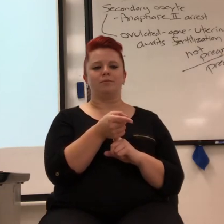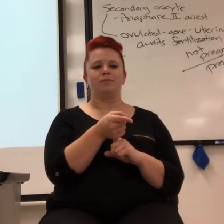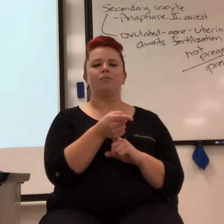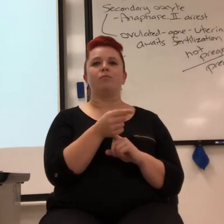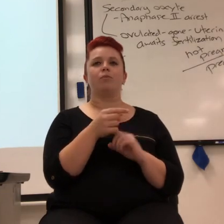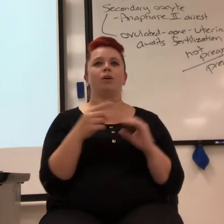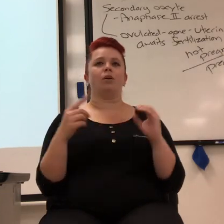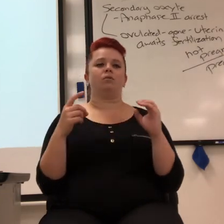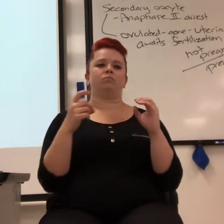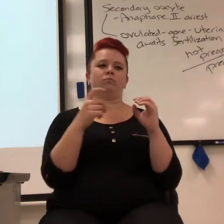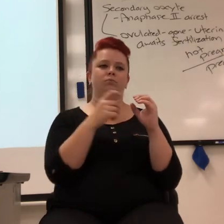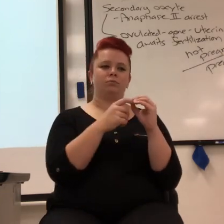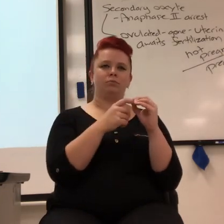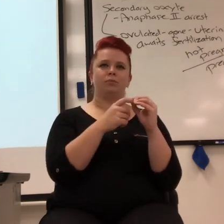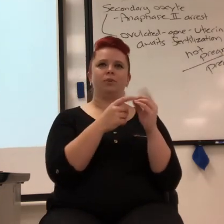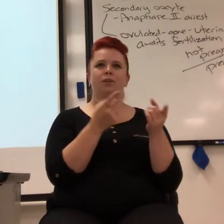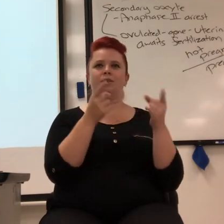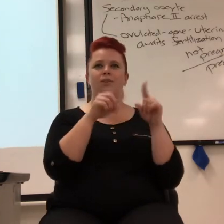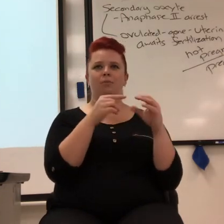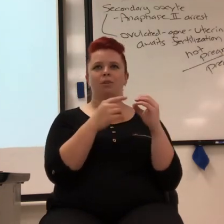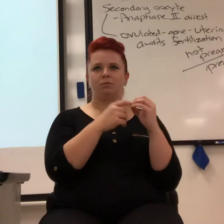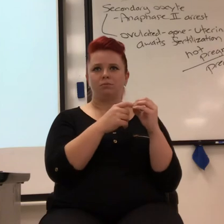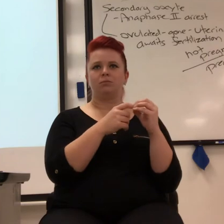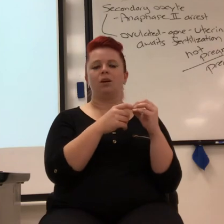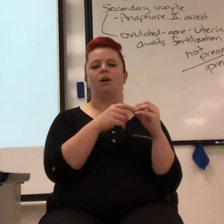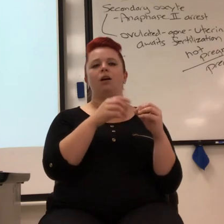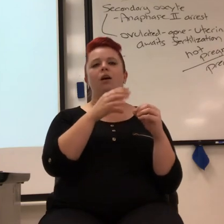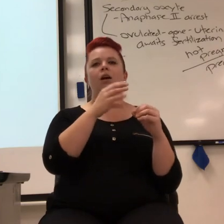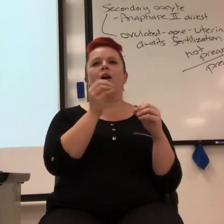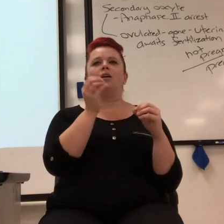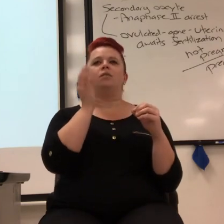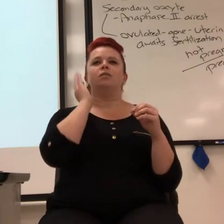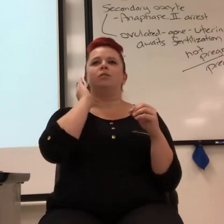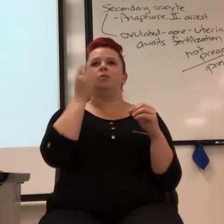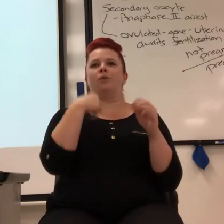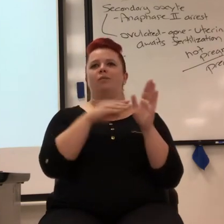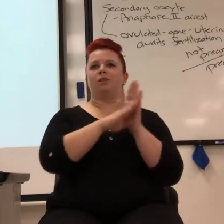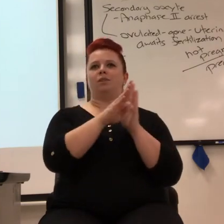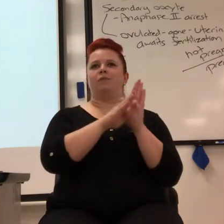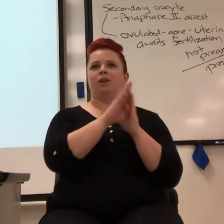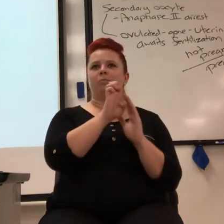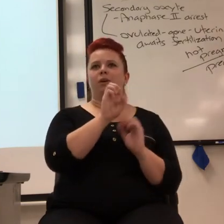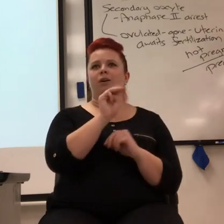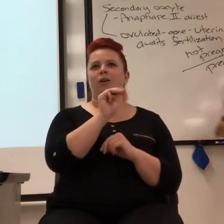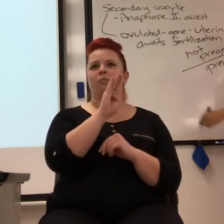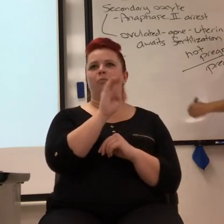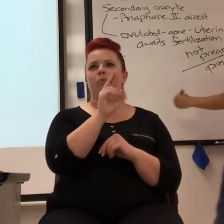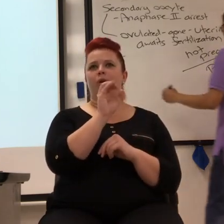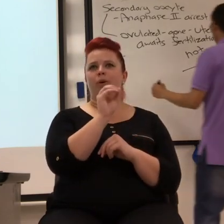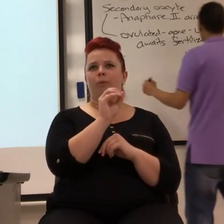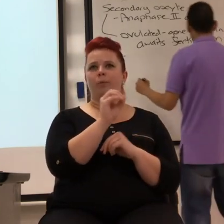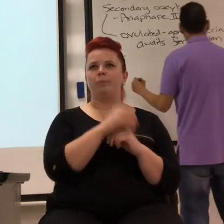sperm arrives, fertilization occurs, okay, and you'll get a developing embryo.